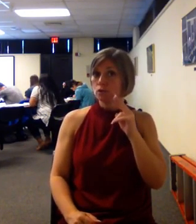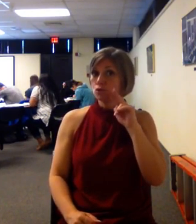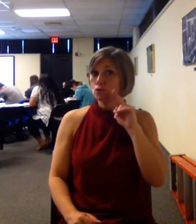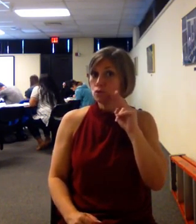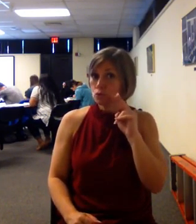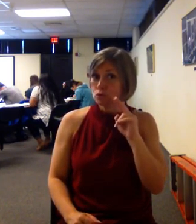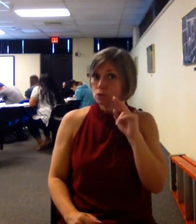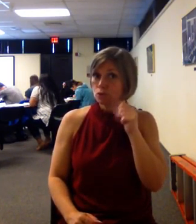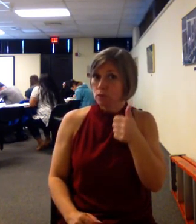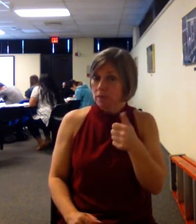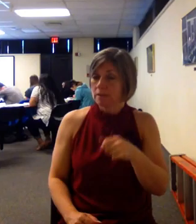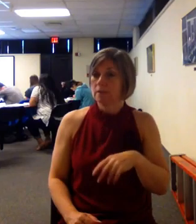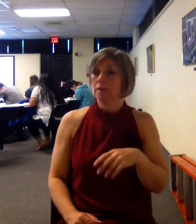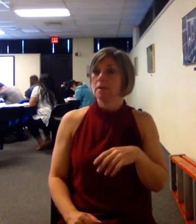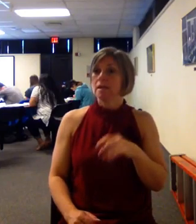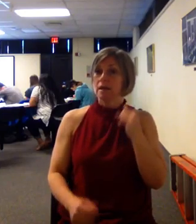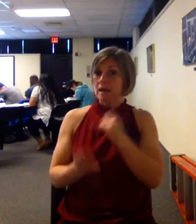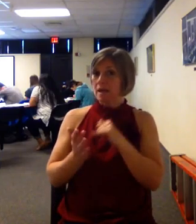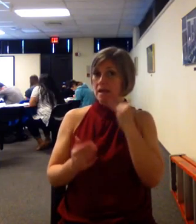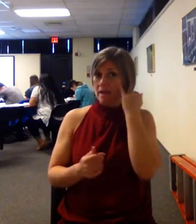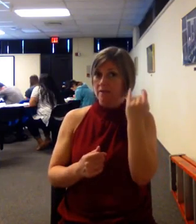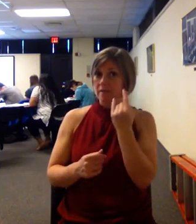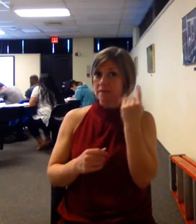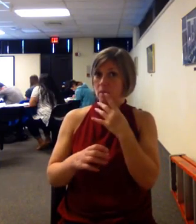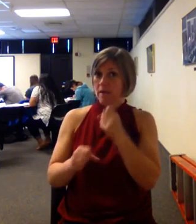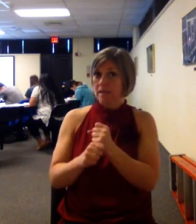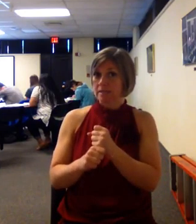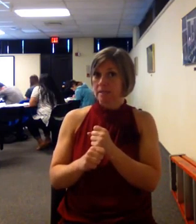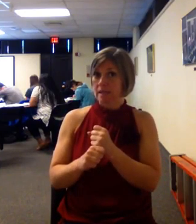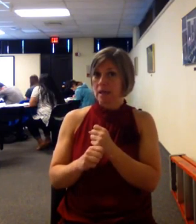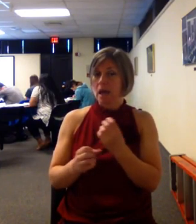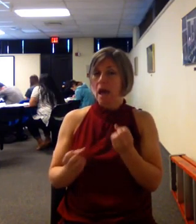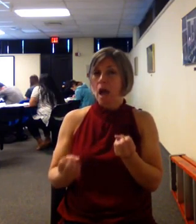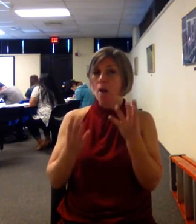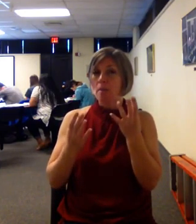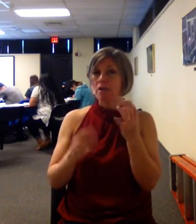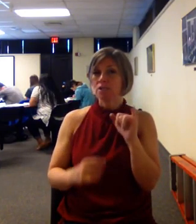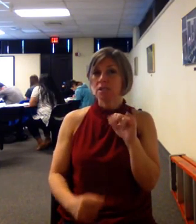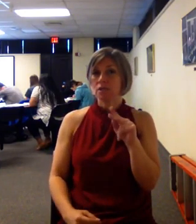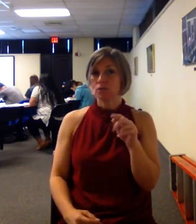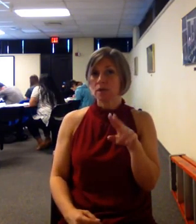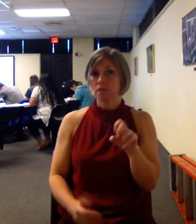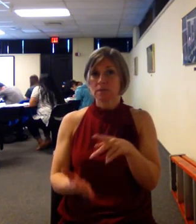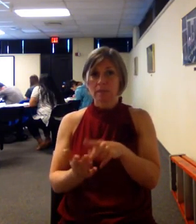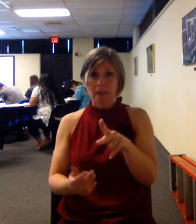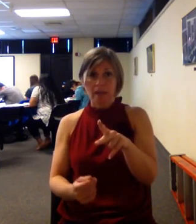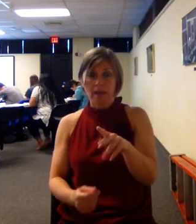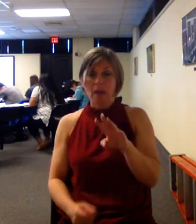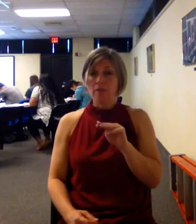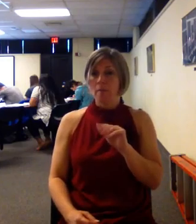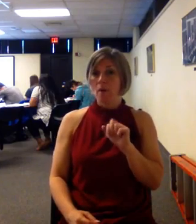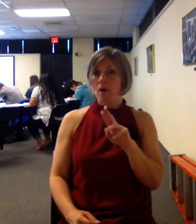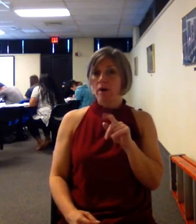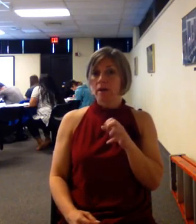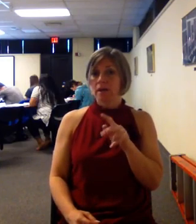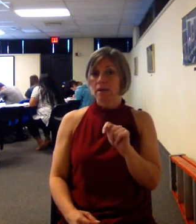assets, what interest rate would they be paying? So the market rate then, remember your IY